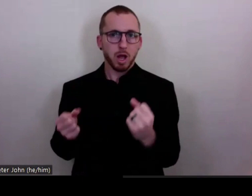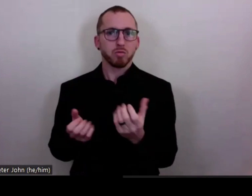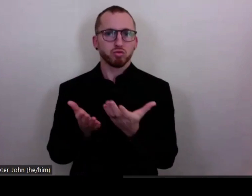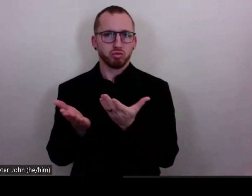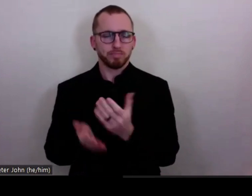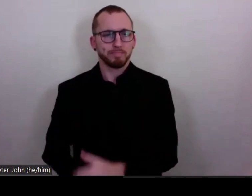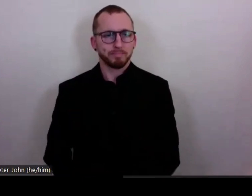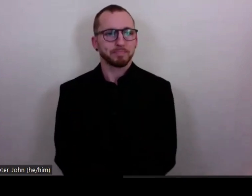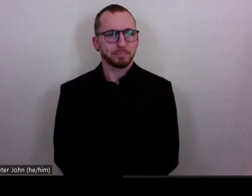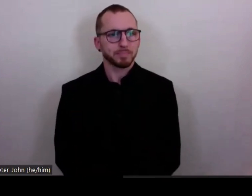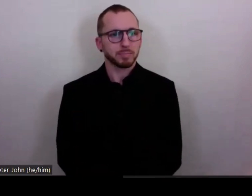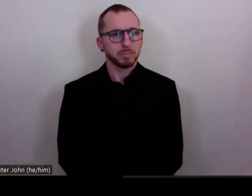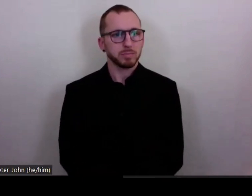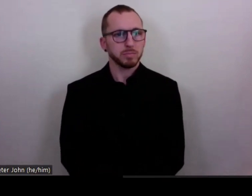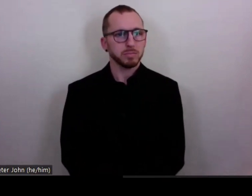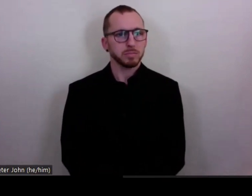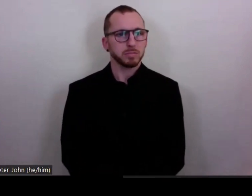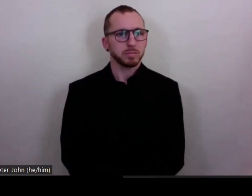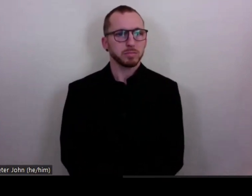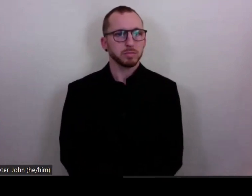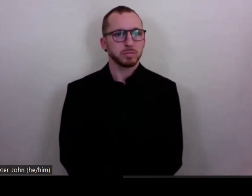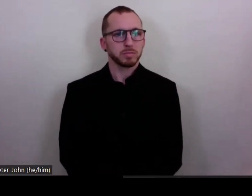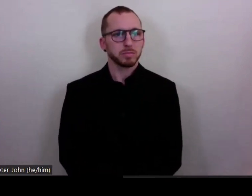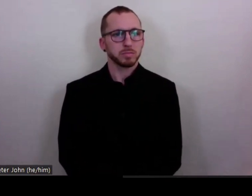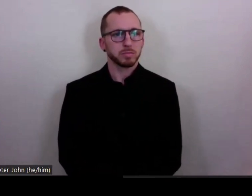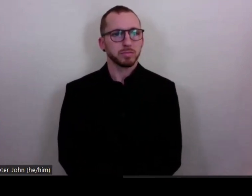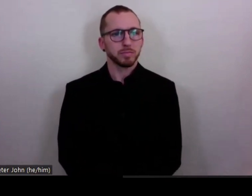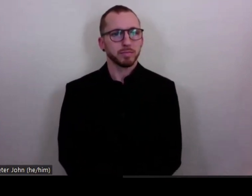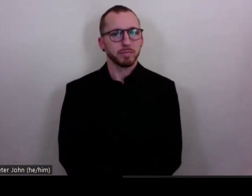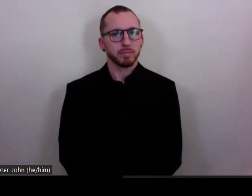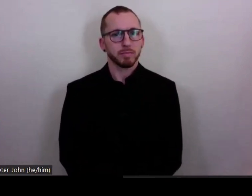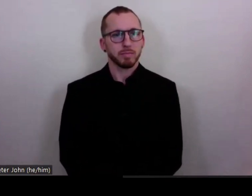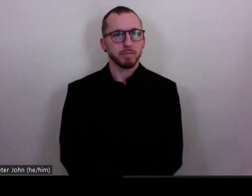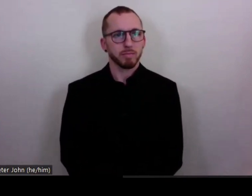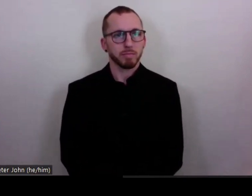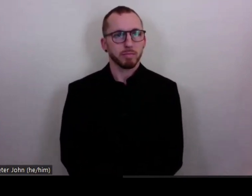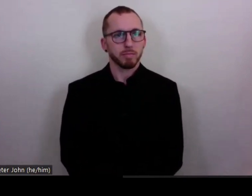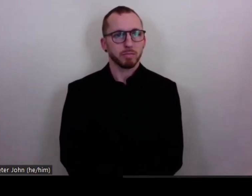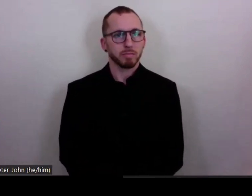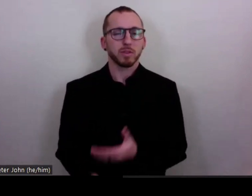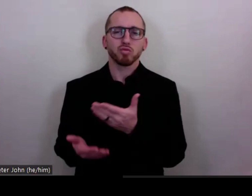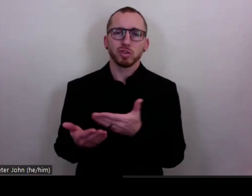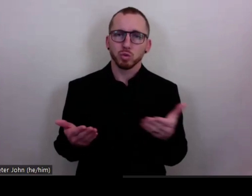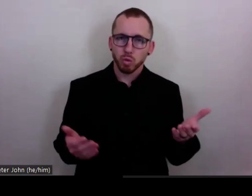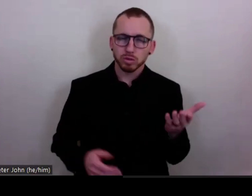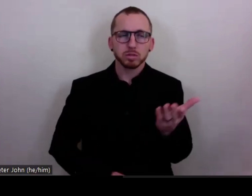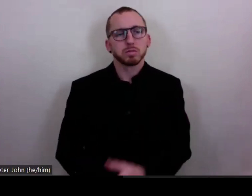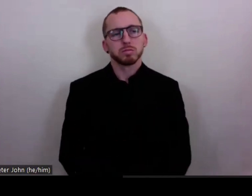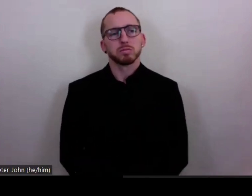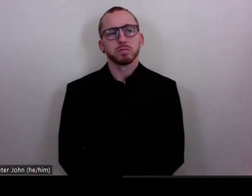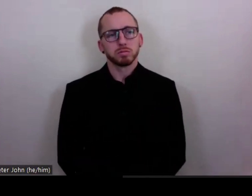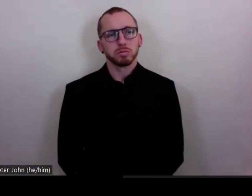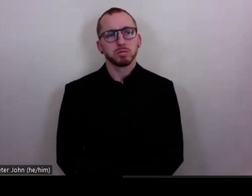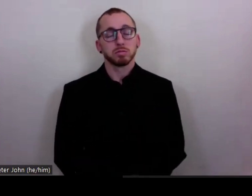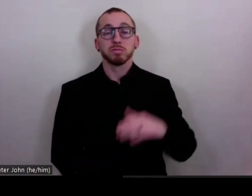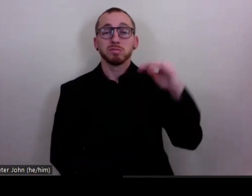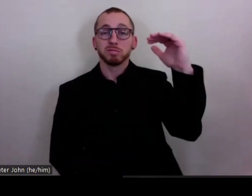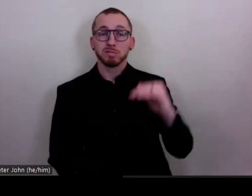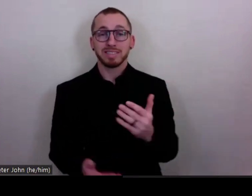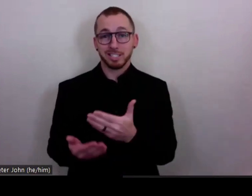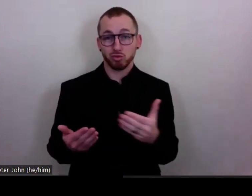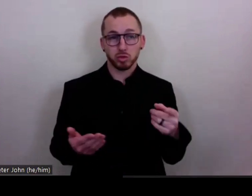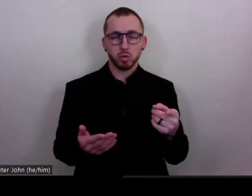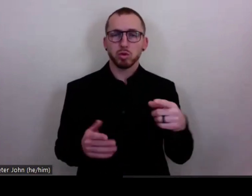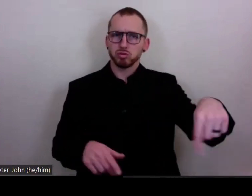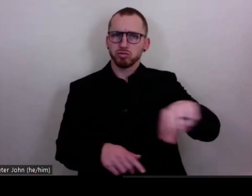settings. Okay. Got some provider resources. These are resources that you can use